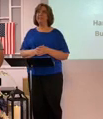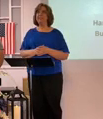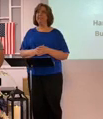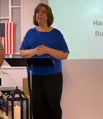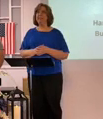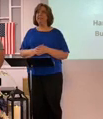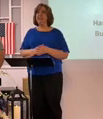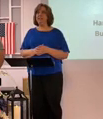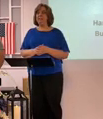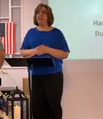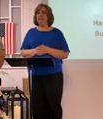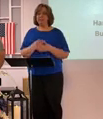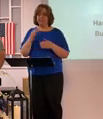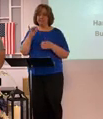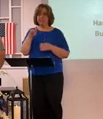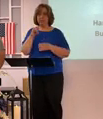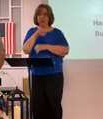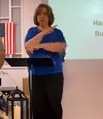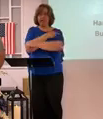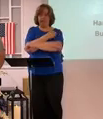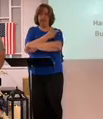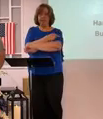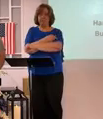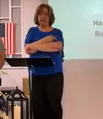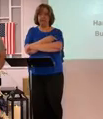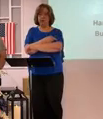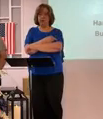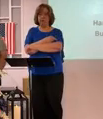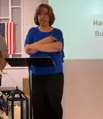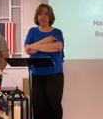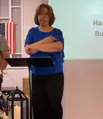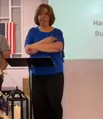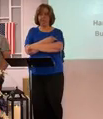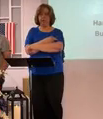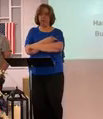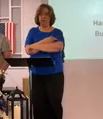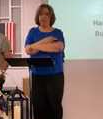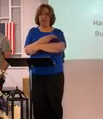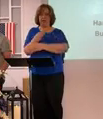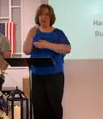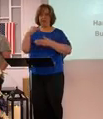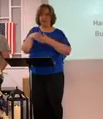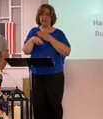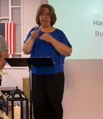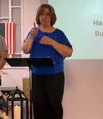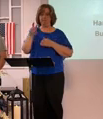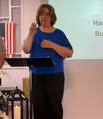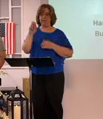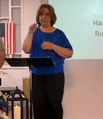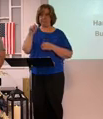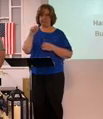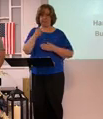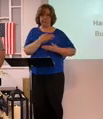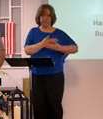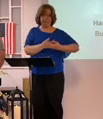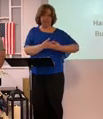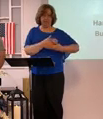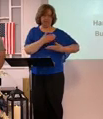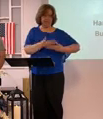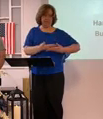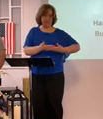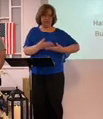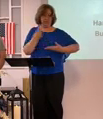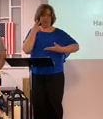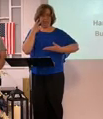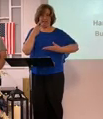And then, as it went by, you know, he still had the ventilator in. We were ready for the surgery. We're like, you know, I can't wait till he gets this out. You know, he didn't like it. We seen him